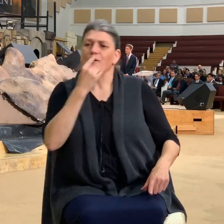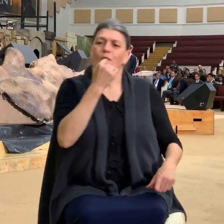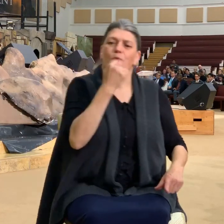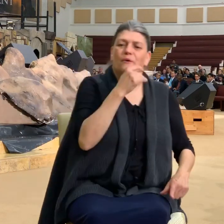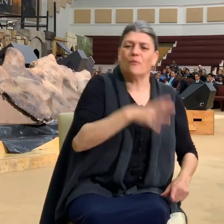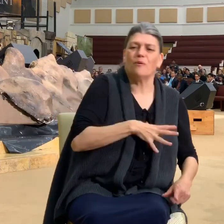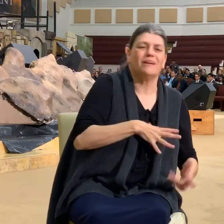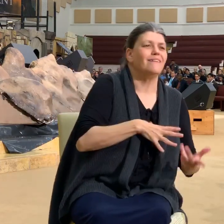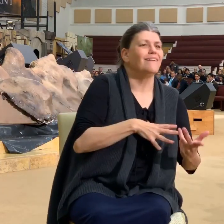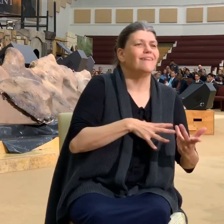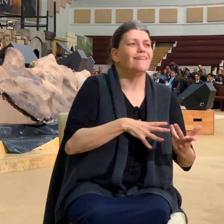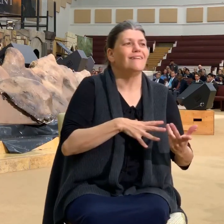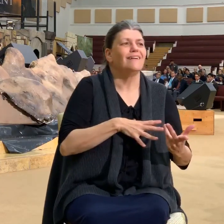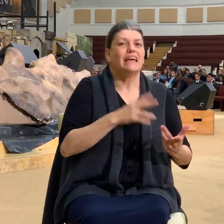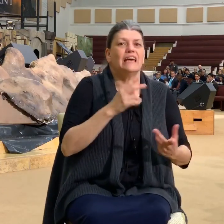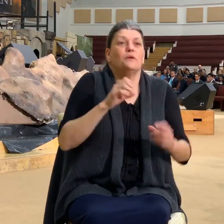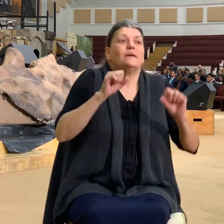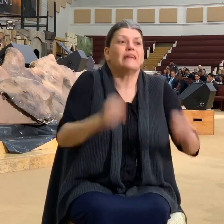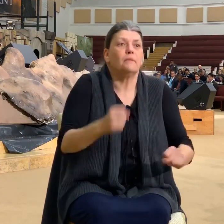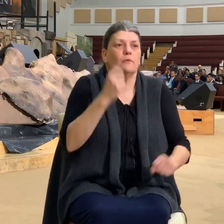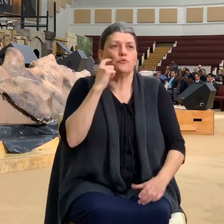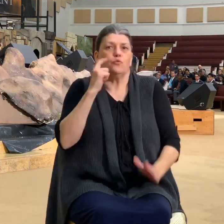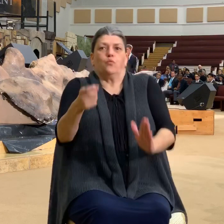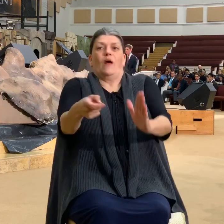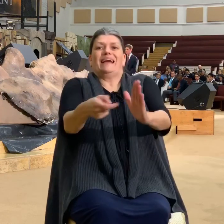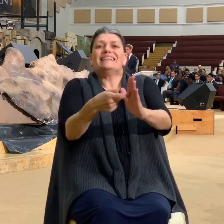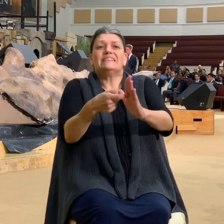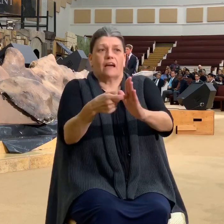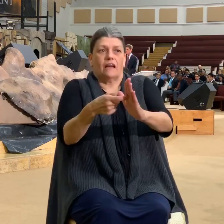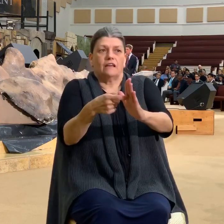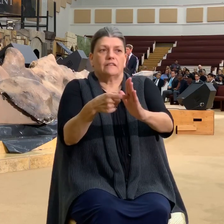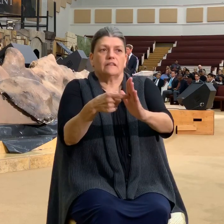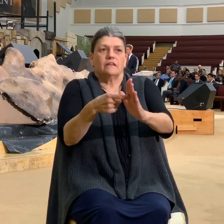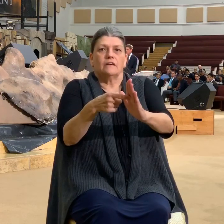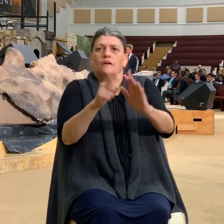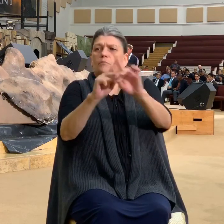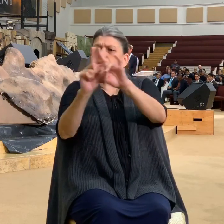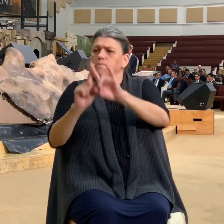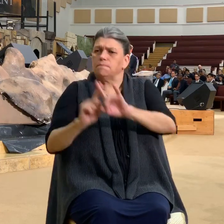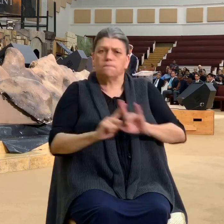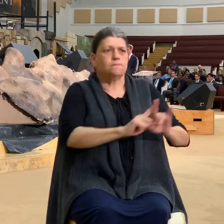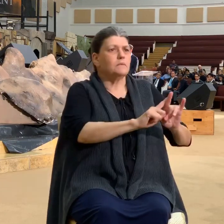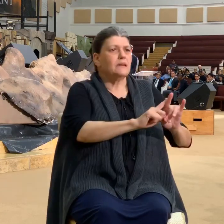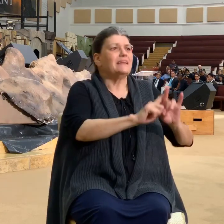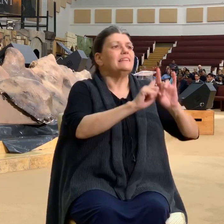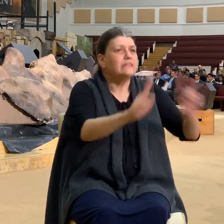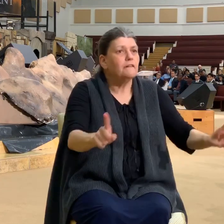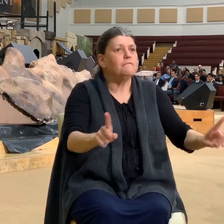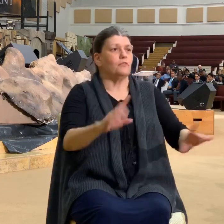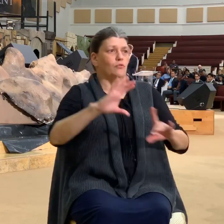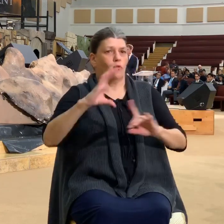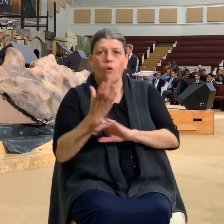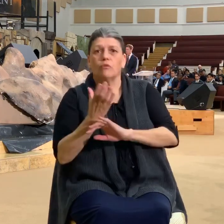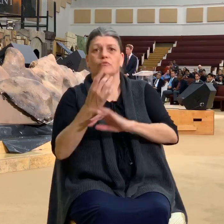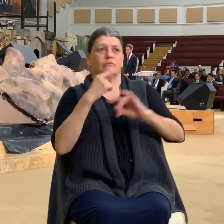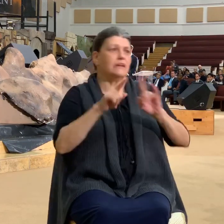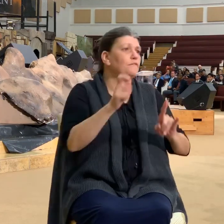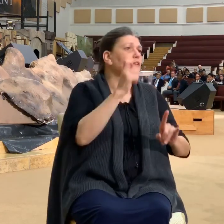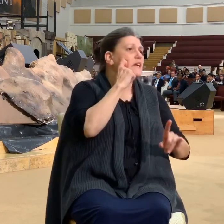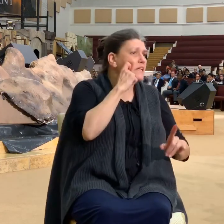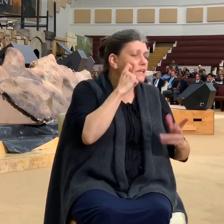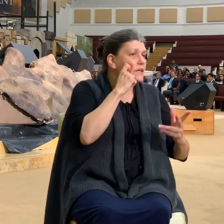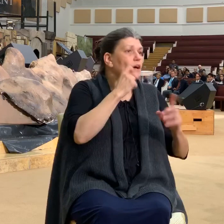a man, there's a woman. He was able to recognize that they were different. But